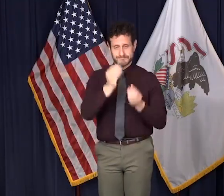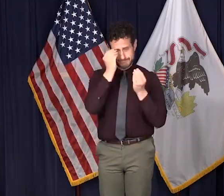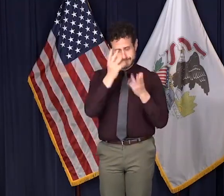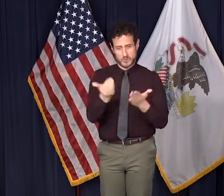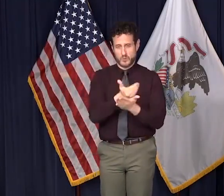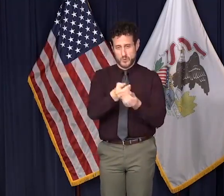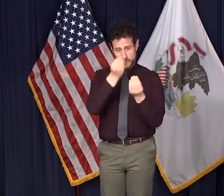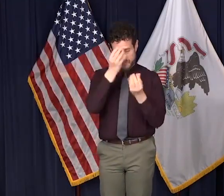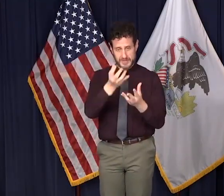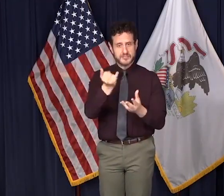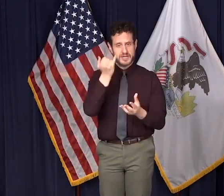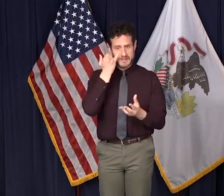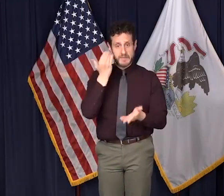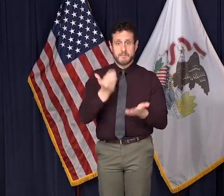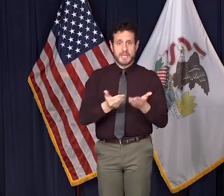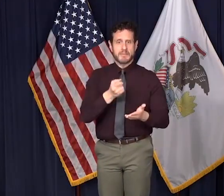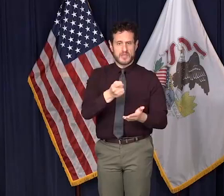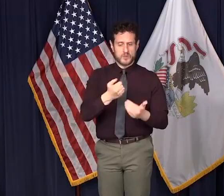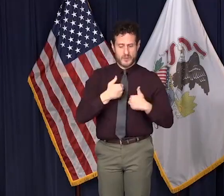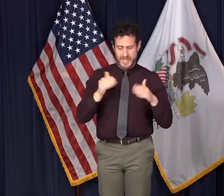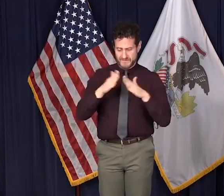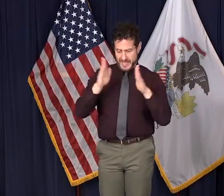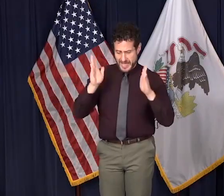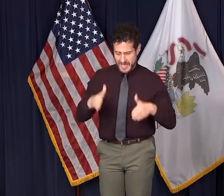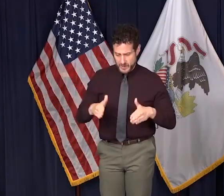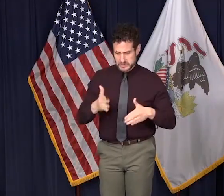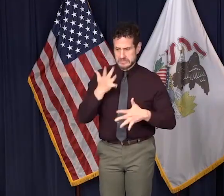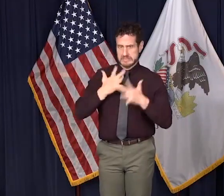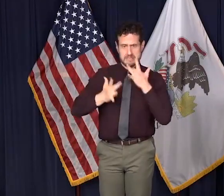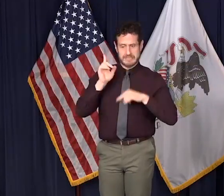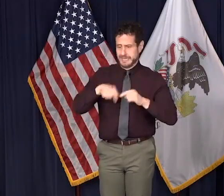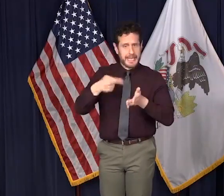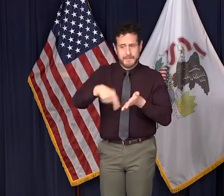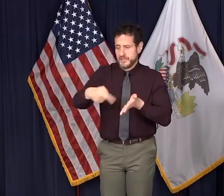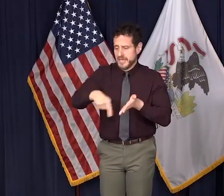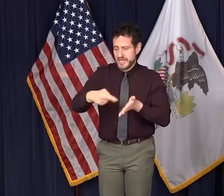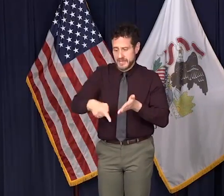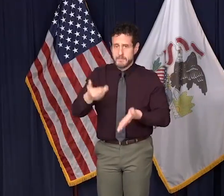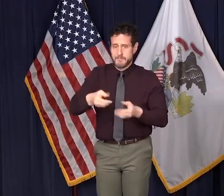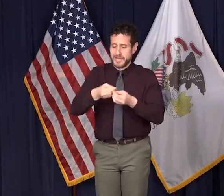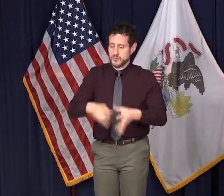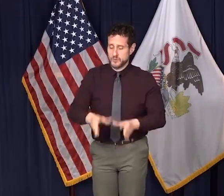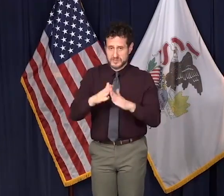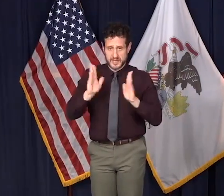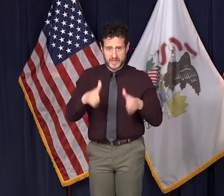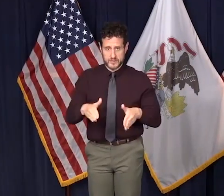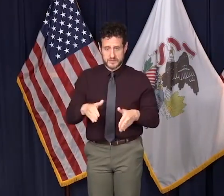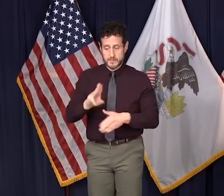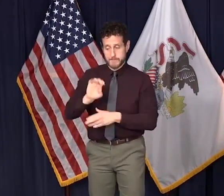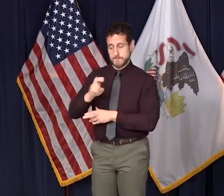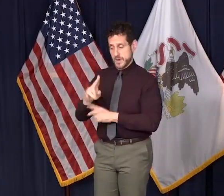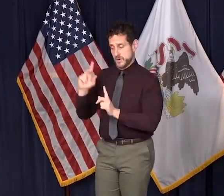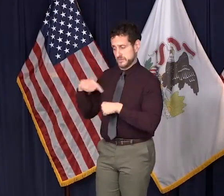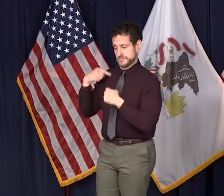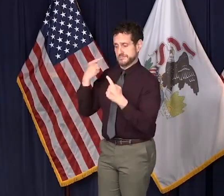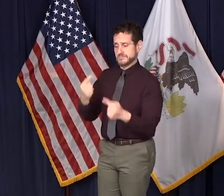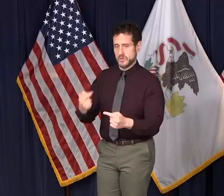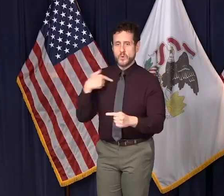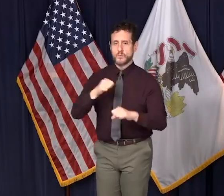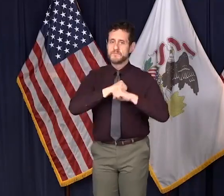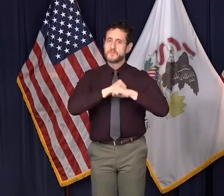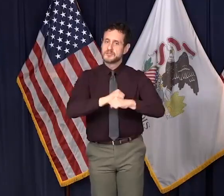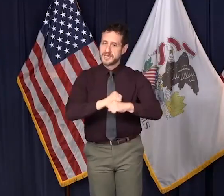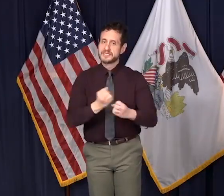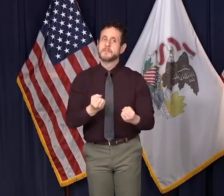at risk of losing their housing because of this pandemic. Since March, we've protected millions of Illinoisans